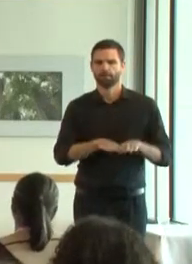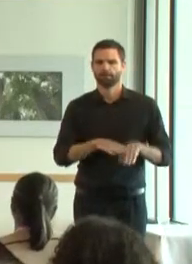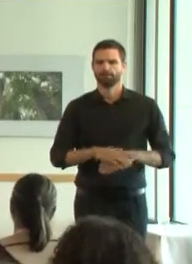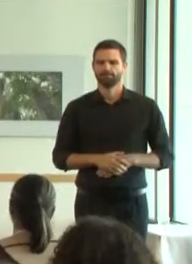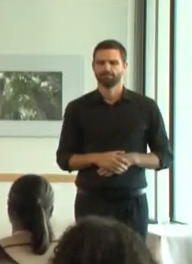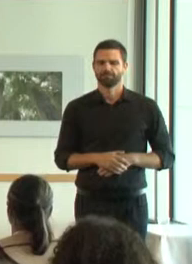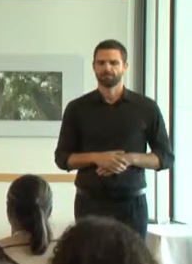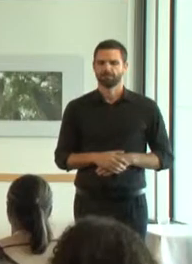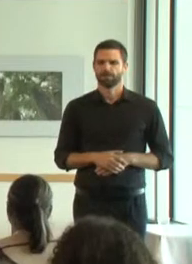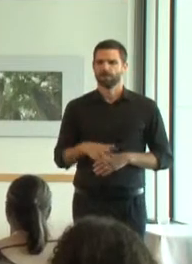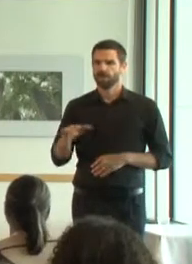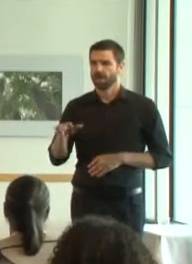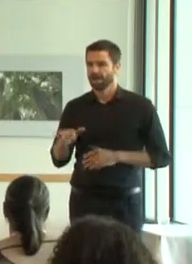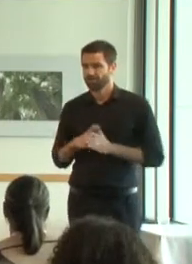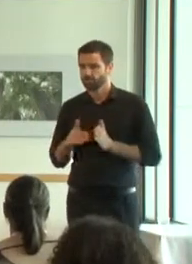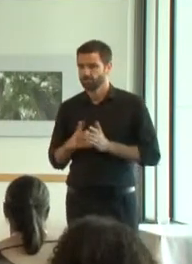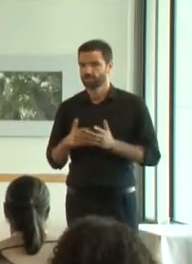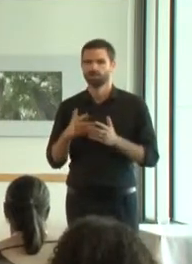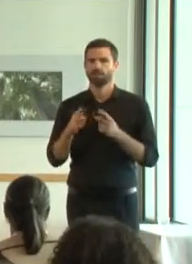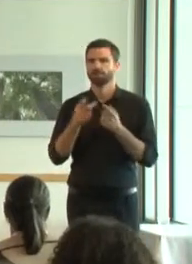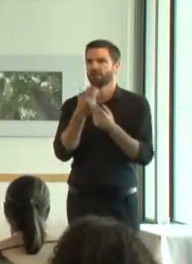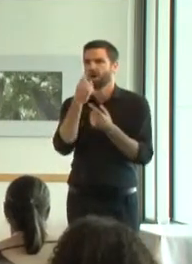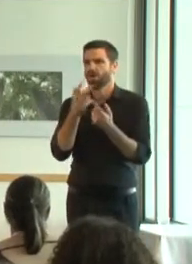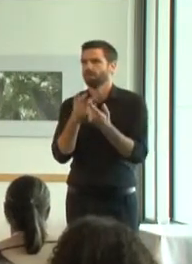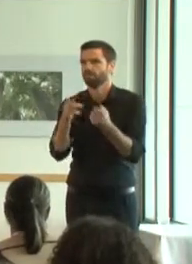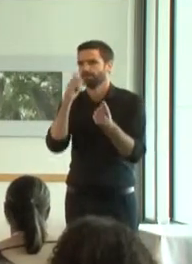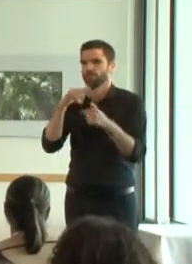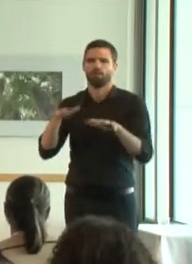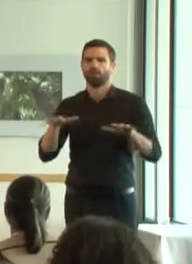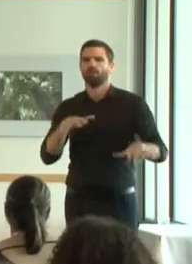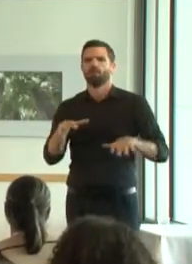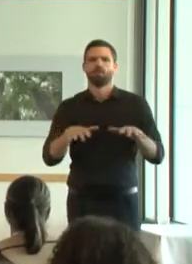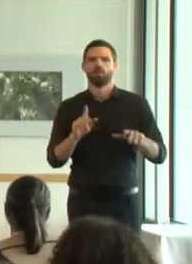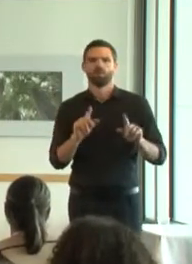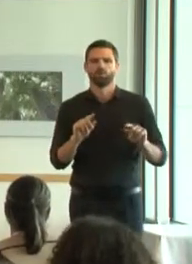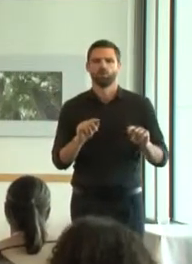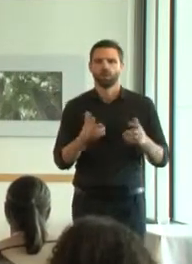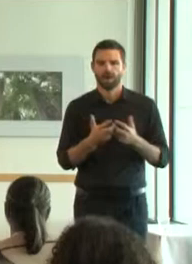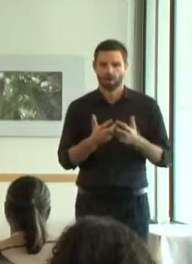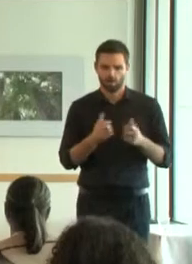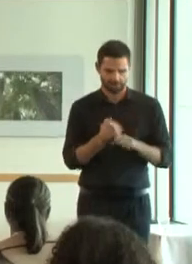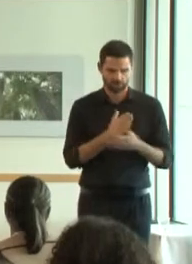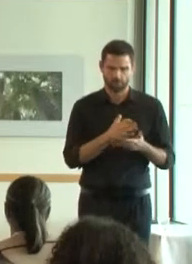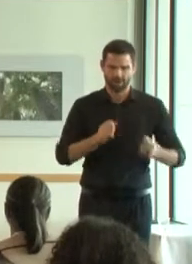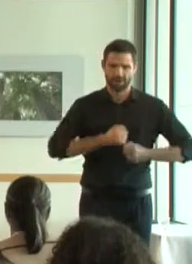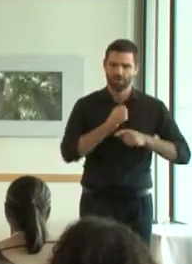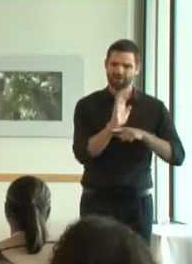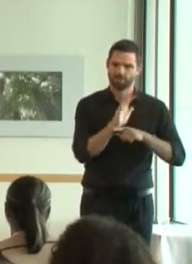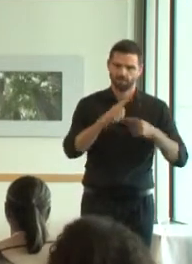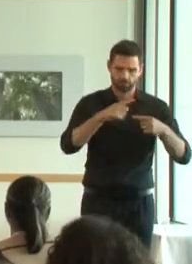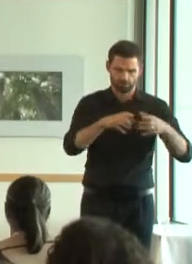for Archives New Zealand and many, many other people, that's a really big deal, because what the hell were we going to do about kind of continuing to preserve our film?